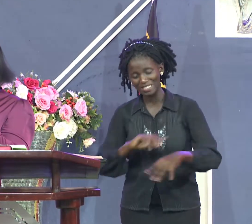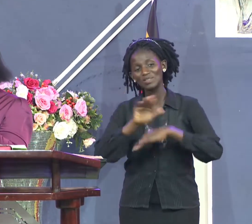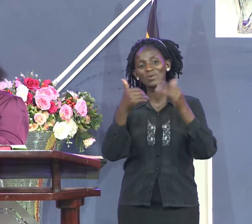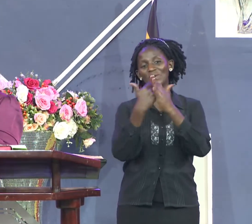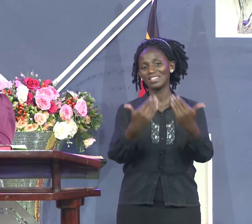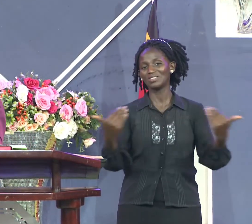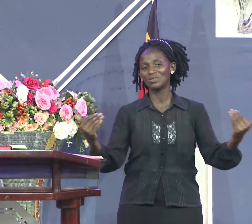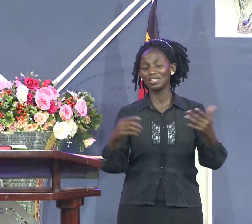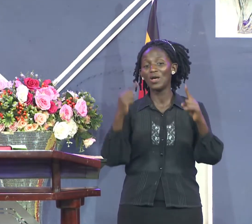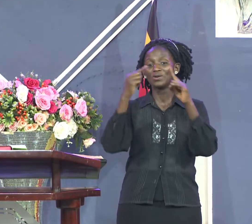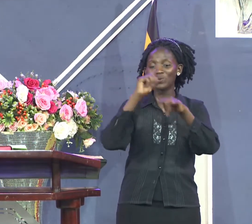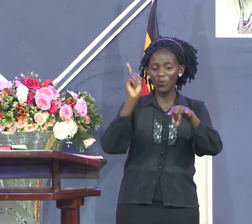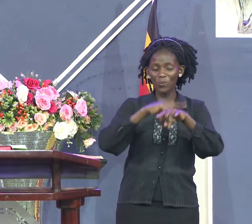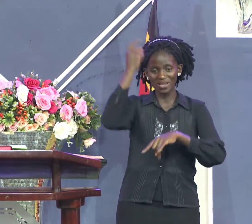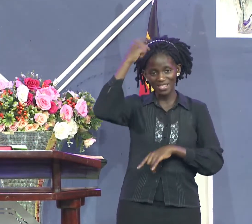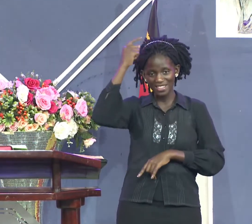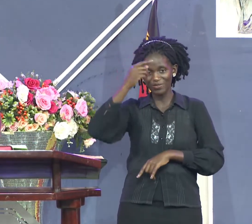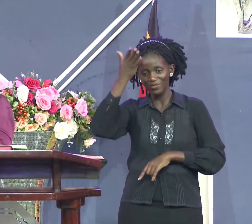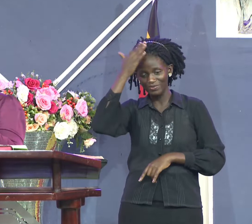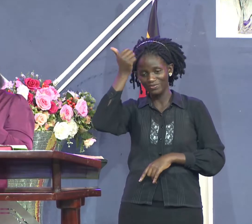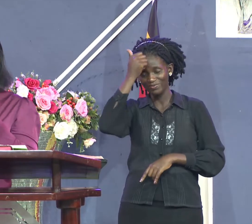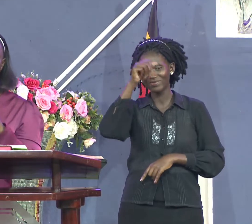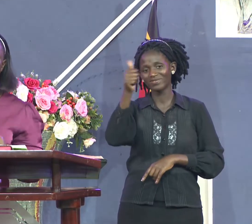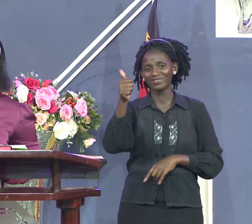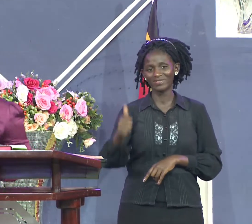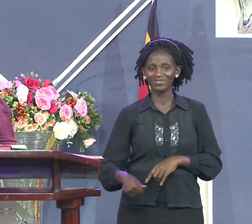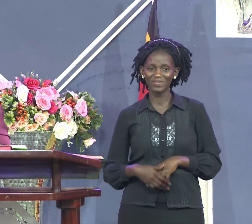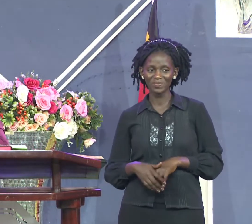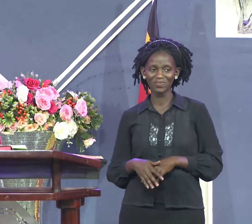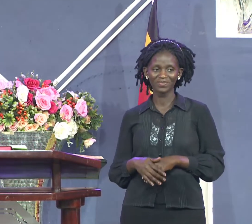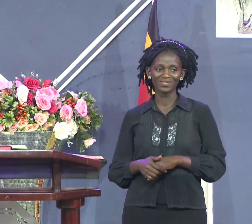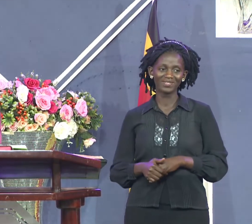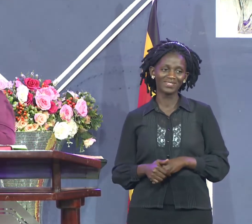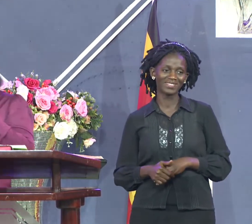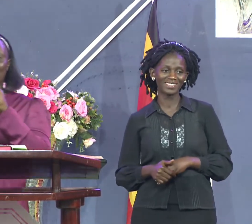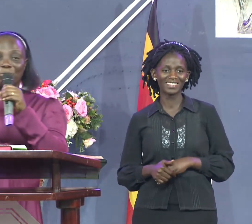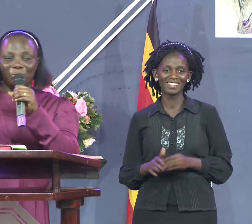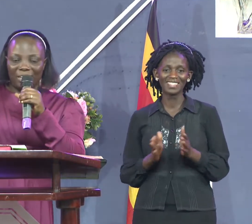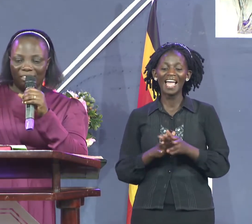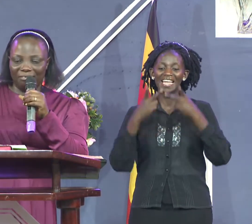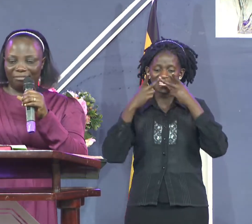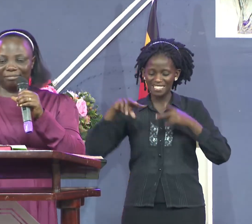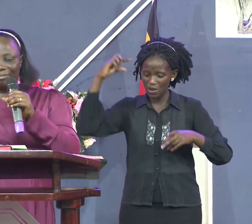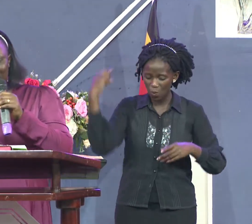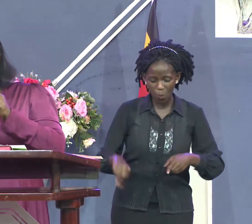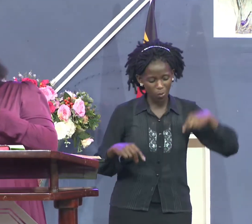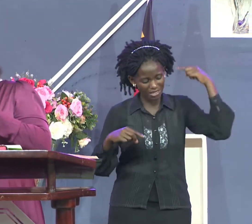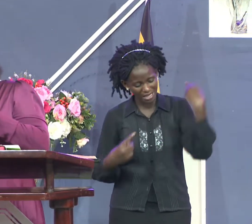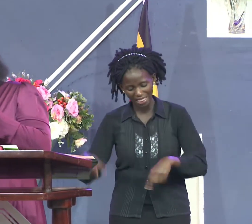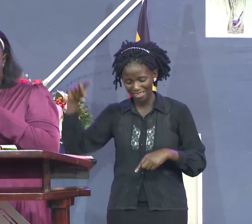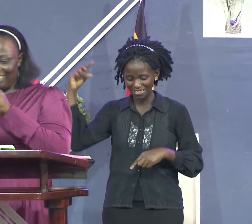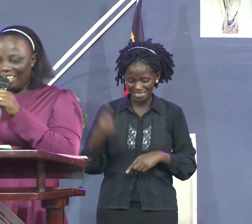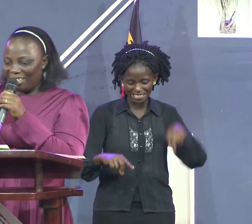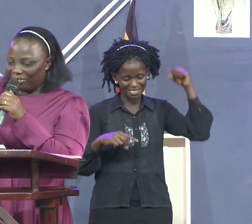beat them baka amagezi nga agabagenzeemu until they will attain wisdom. Era nabakuba. And it's true,